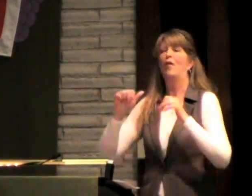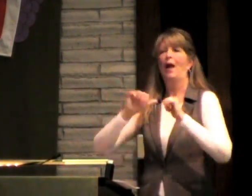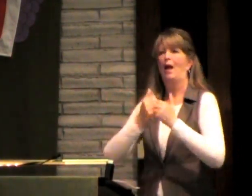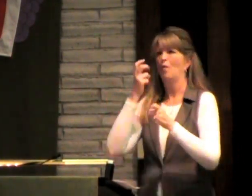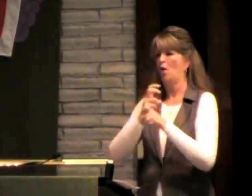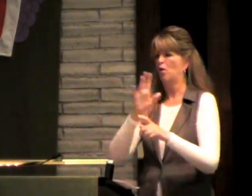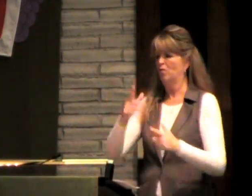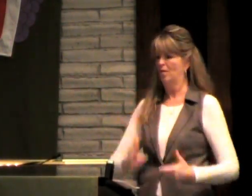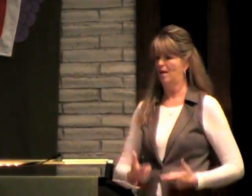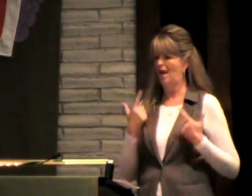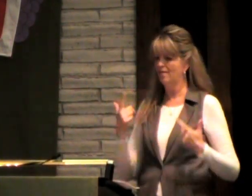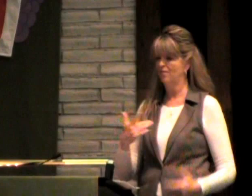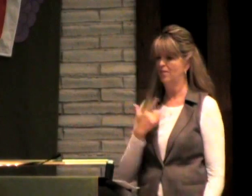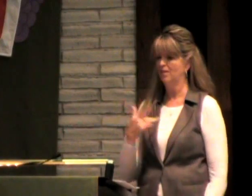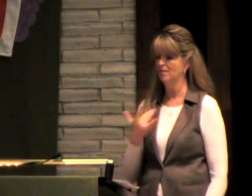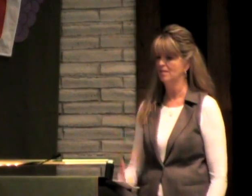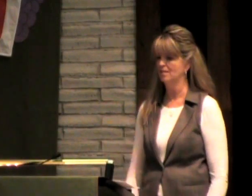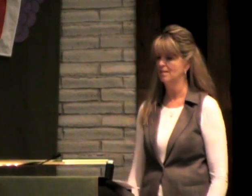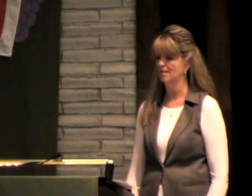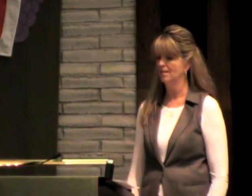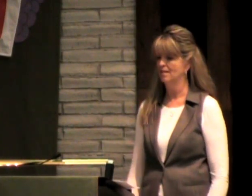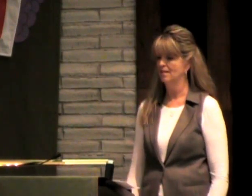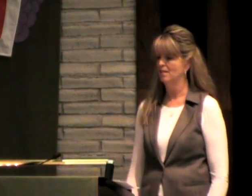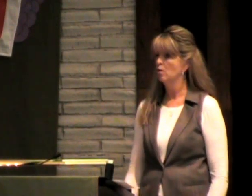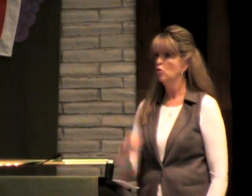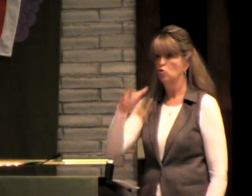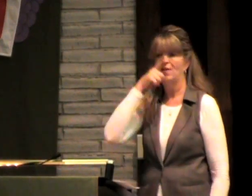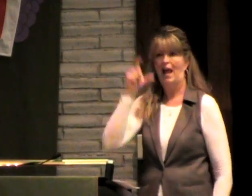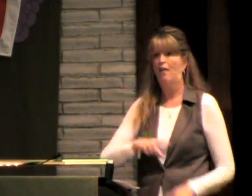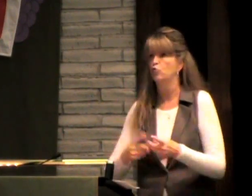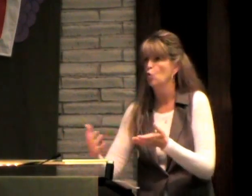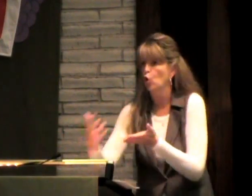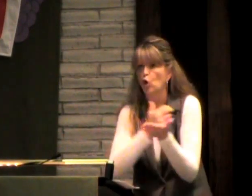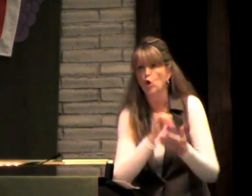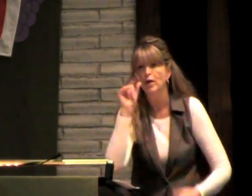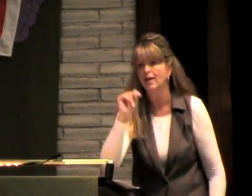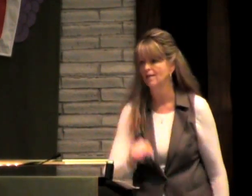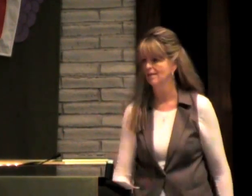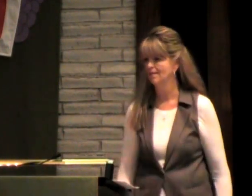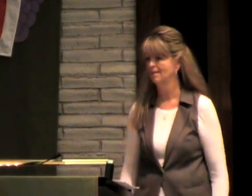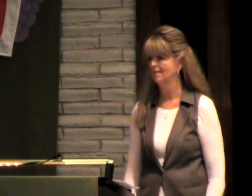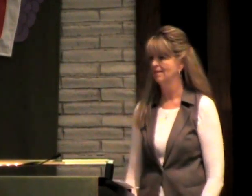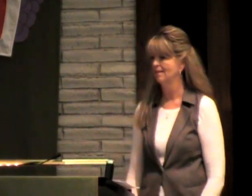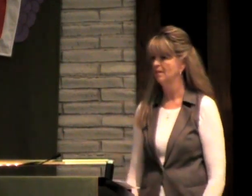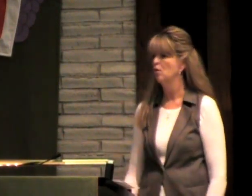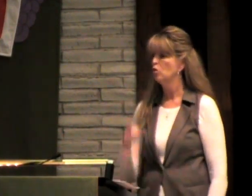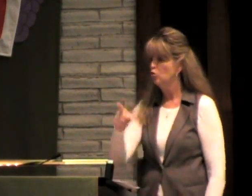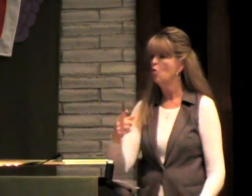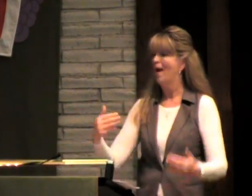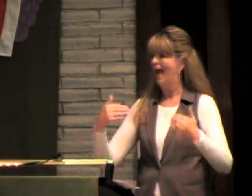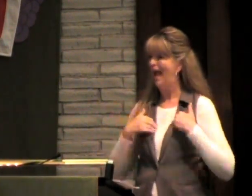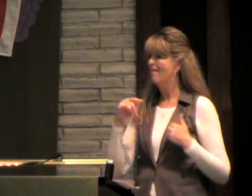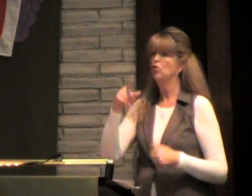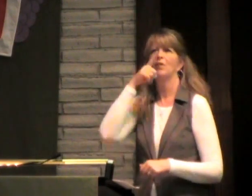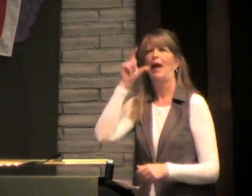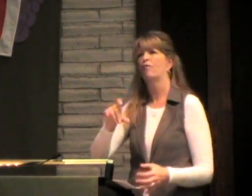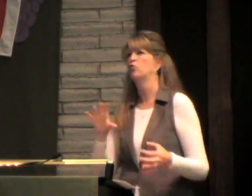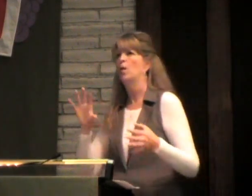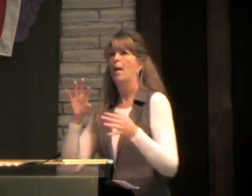heaven for eternal life, no matter how hard your life feels. You know, you don't have to earn this.